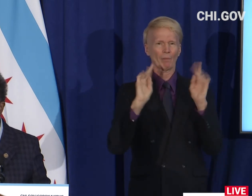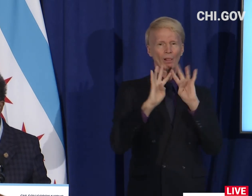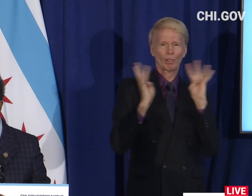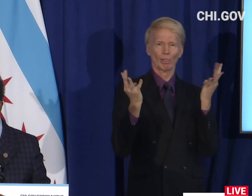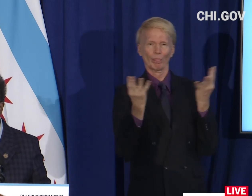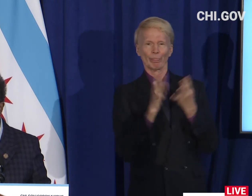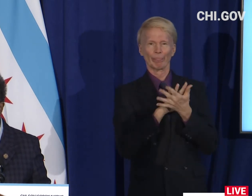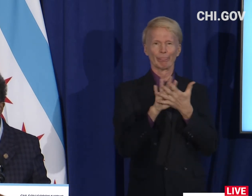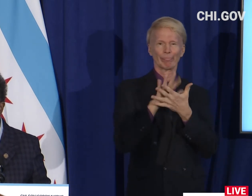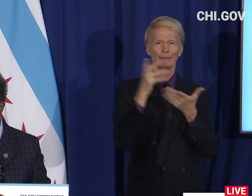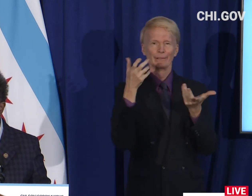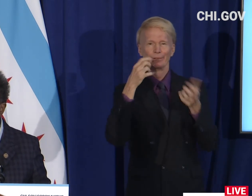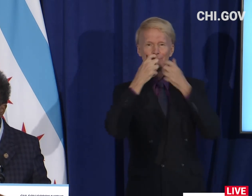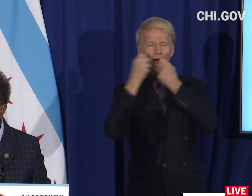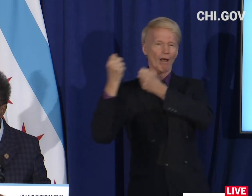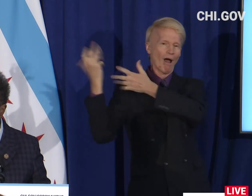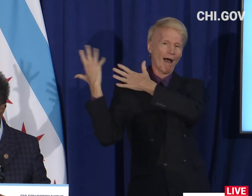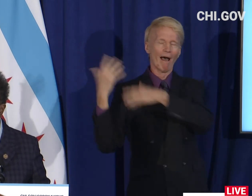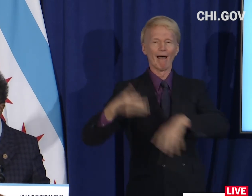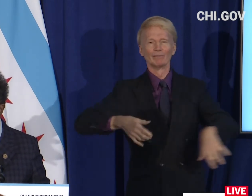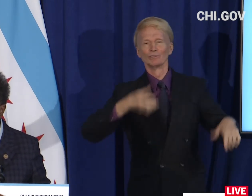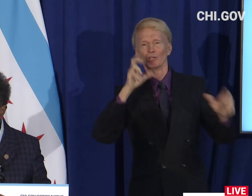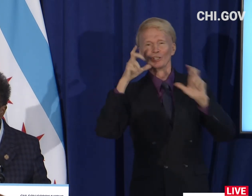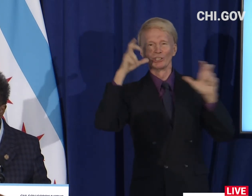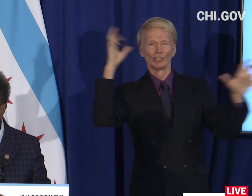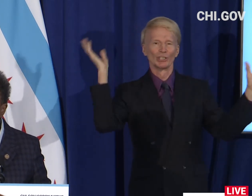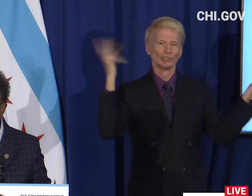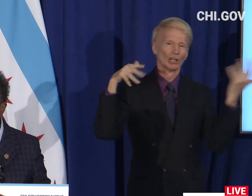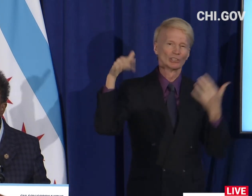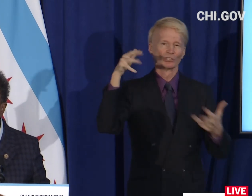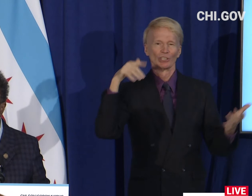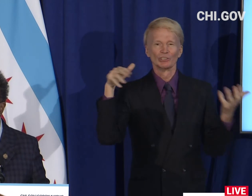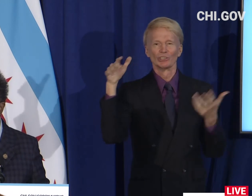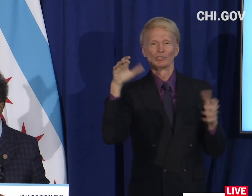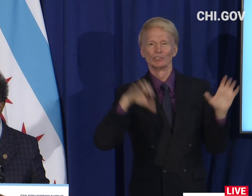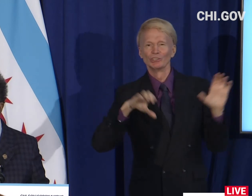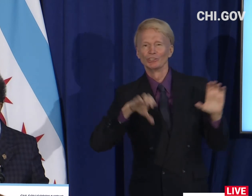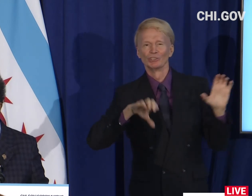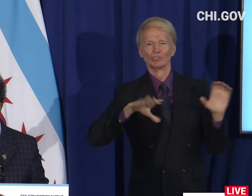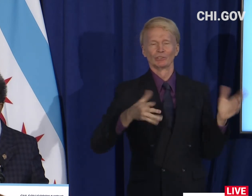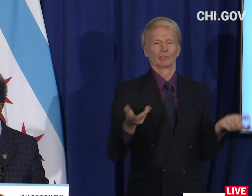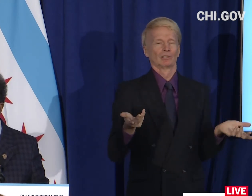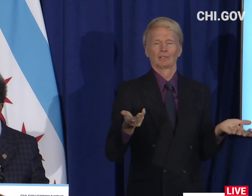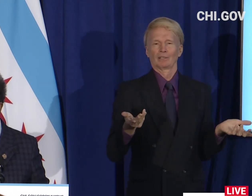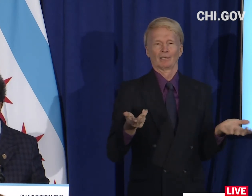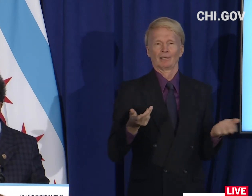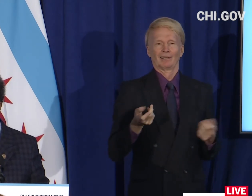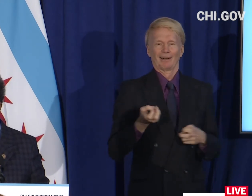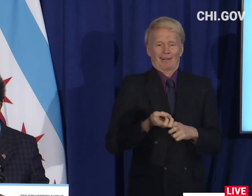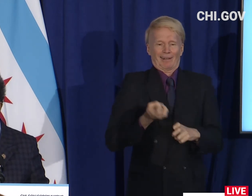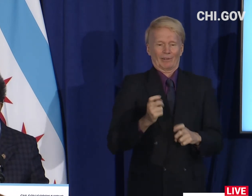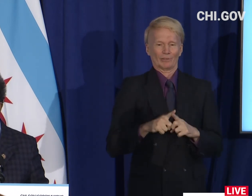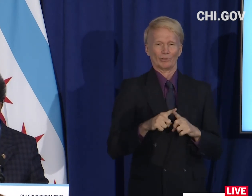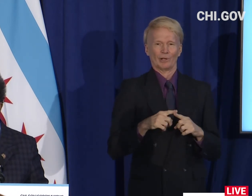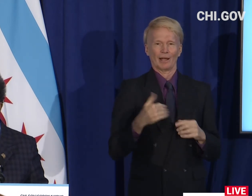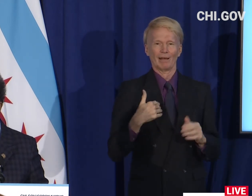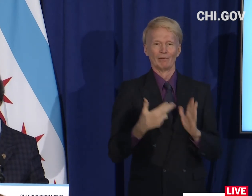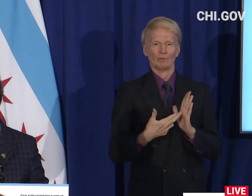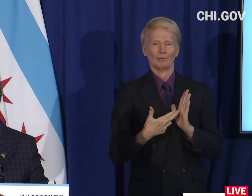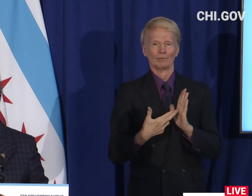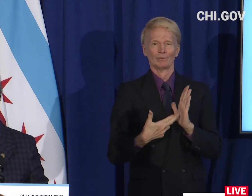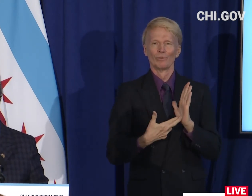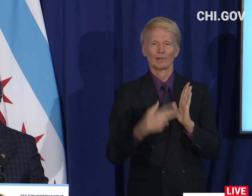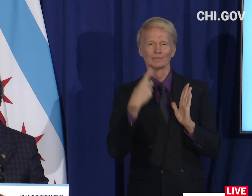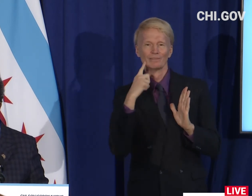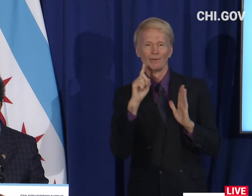off, they have a drink, they socialize, they talk, and it's very difficult to regulate mask wearing